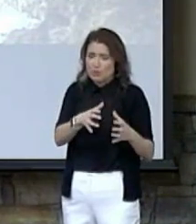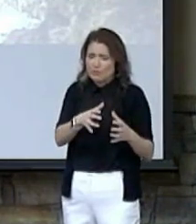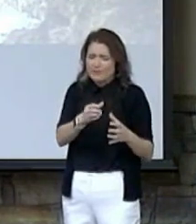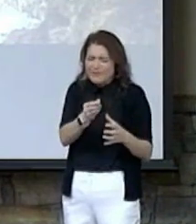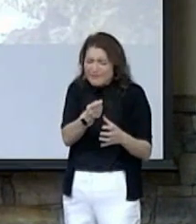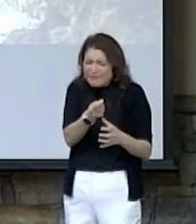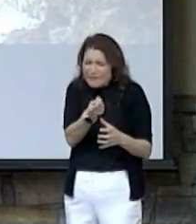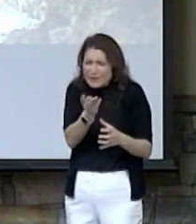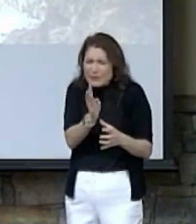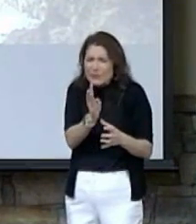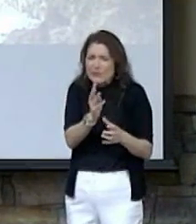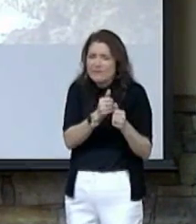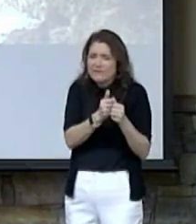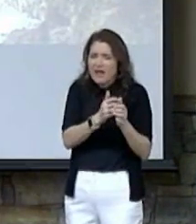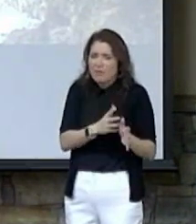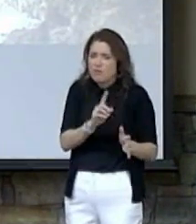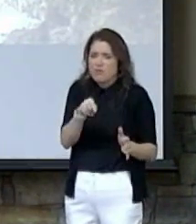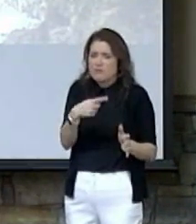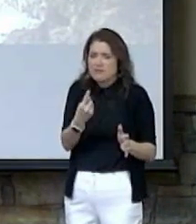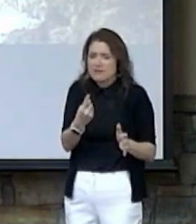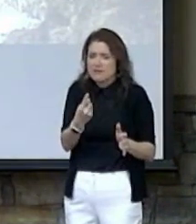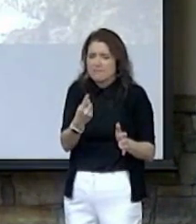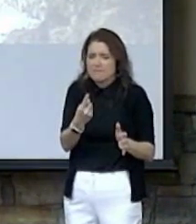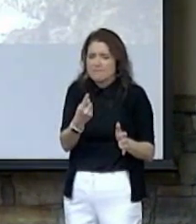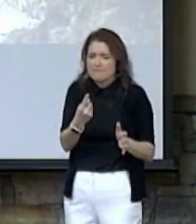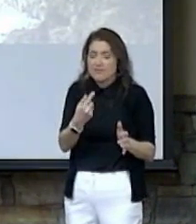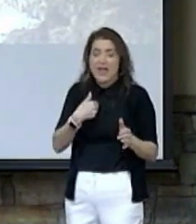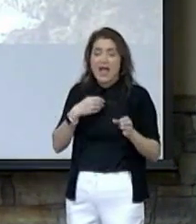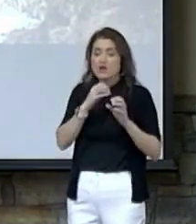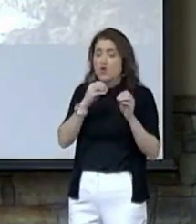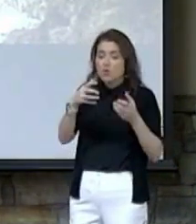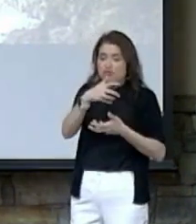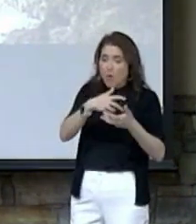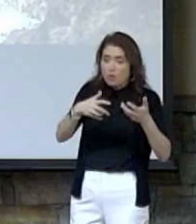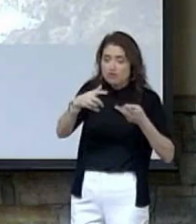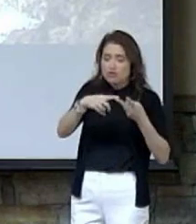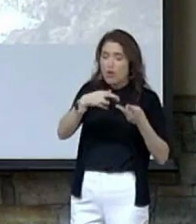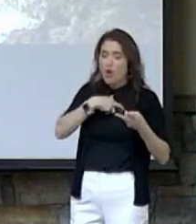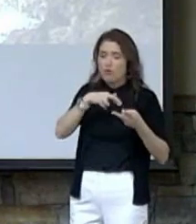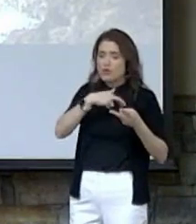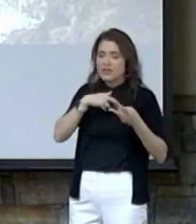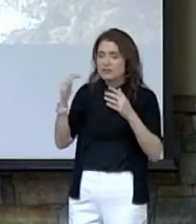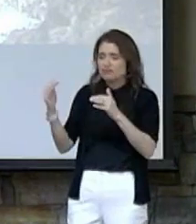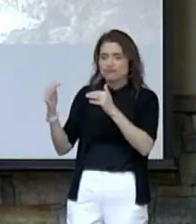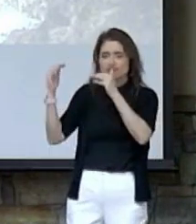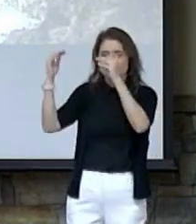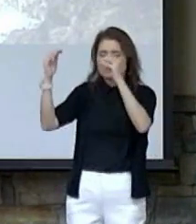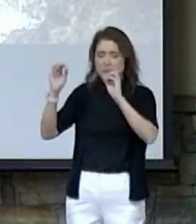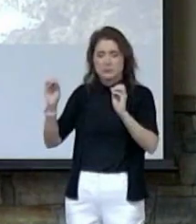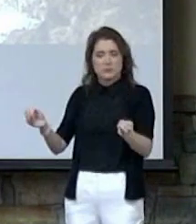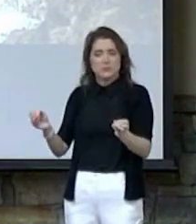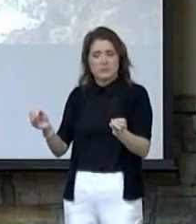followers. He joined a movement that had no social or religious standing whatsoever.